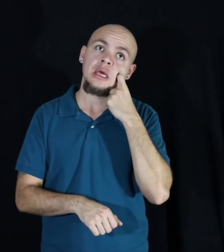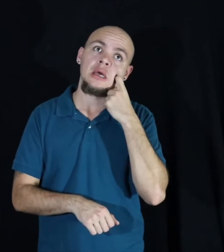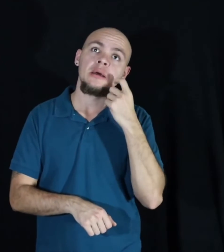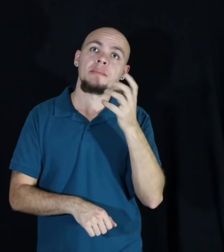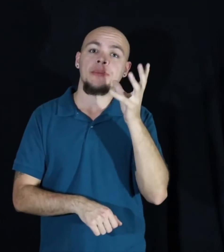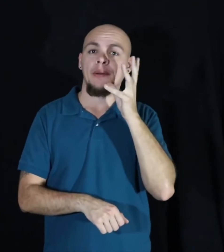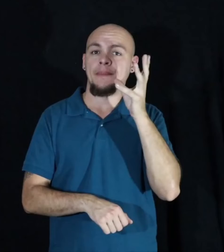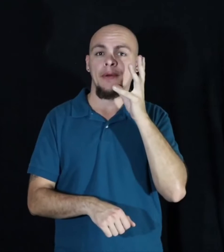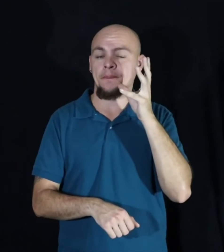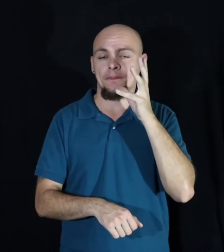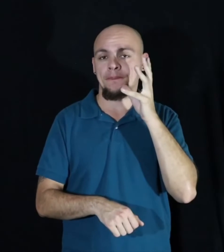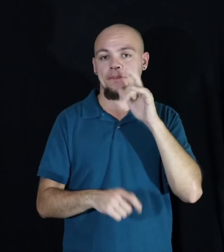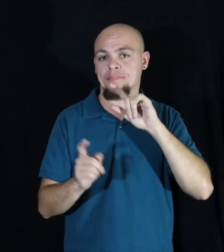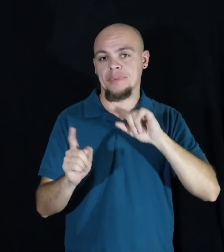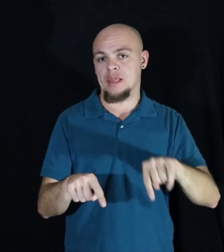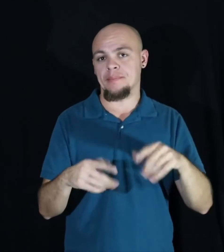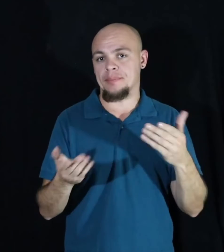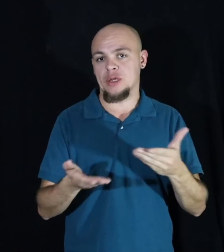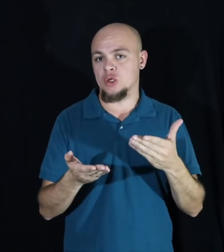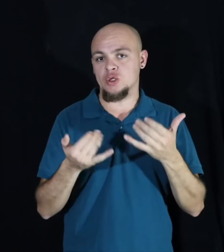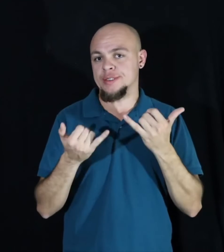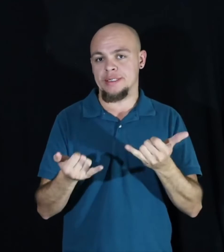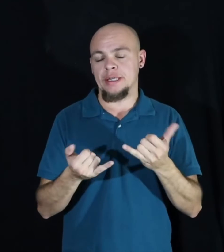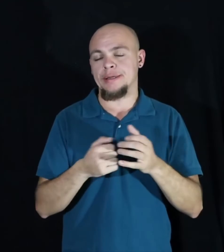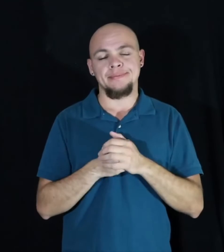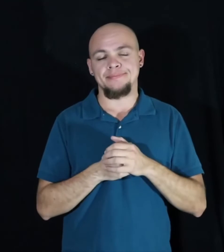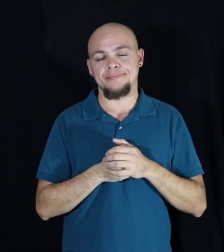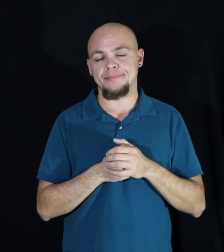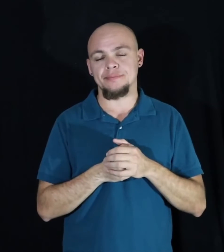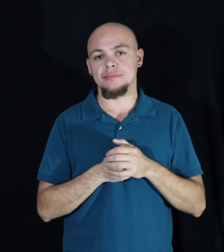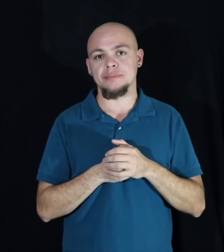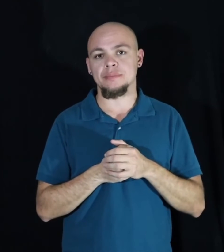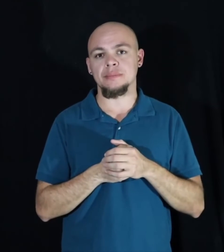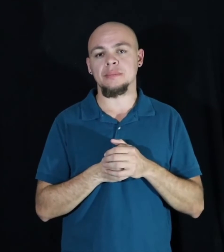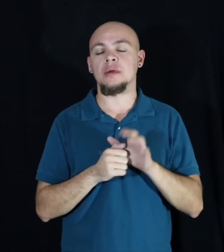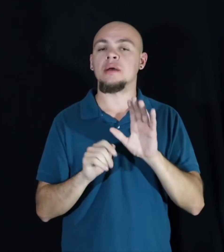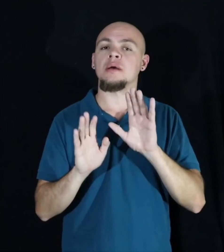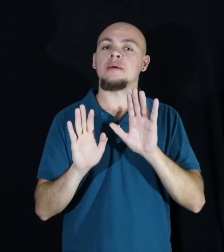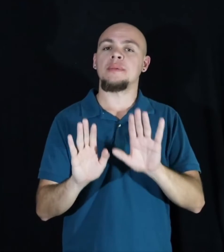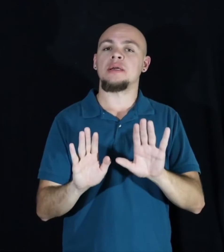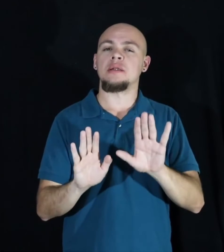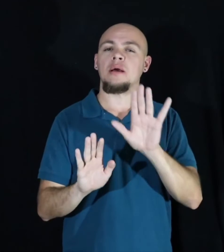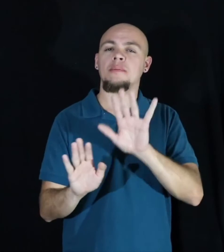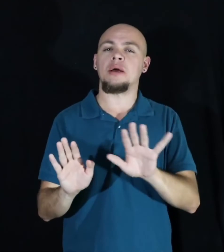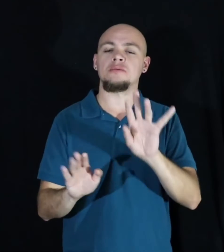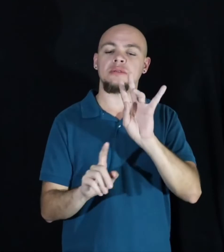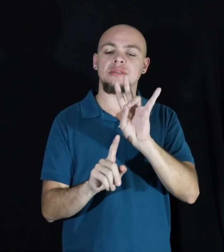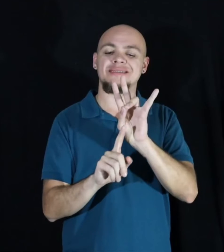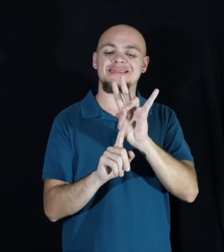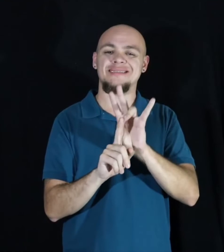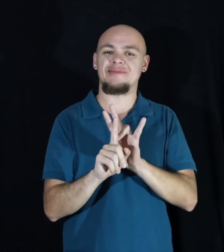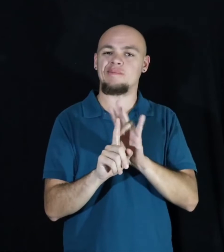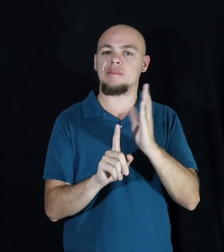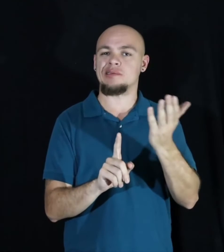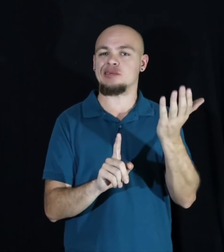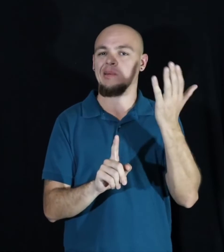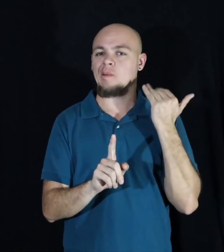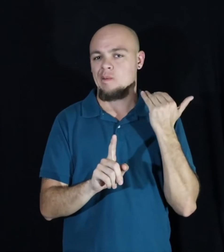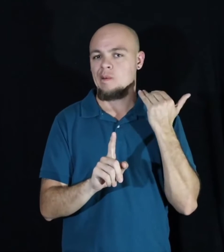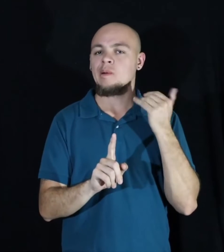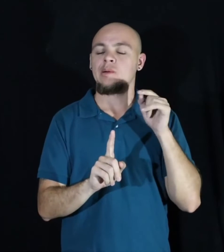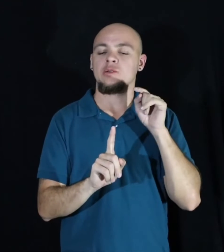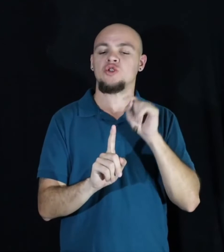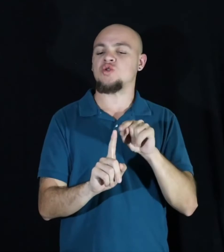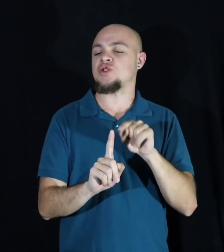mom wasn't able to be here with me today. But about 7 months ago, she